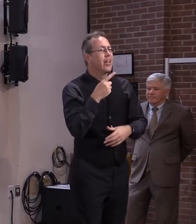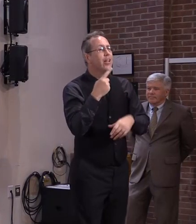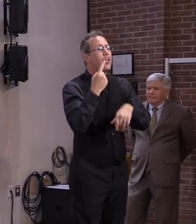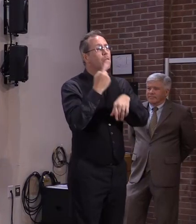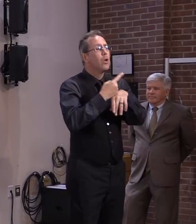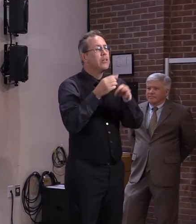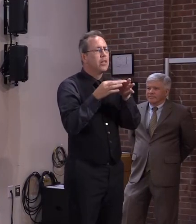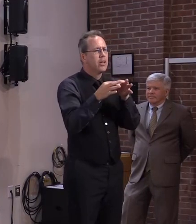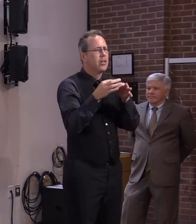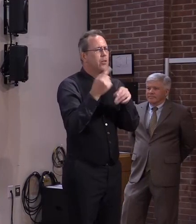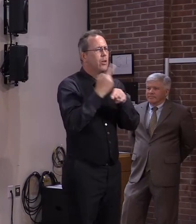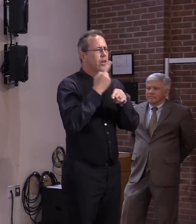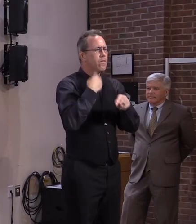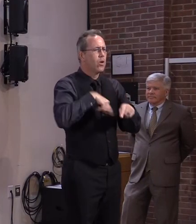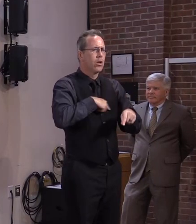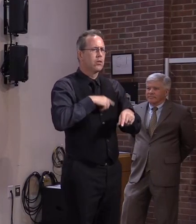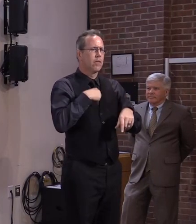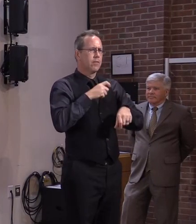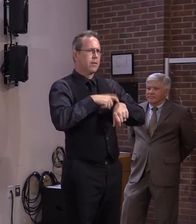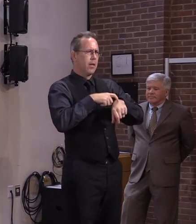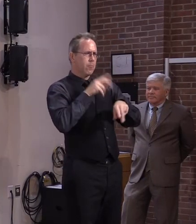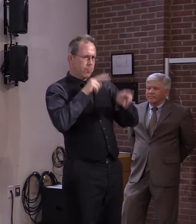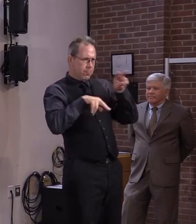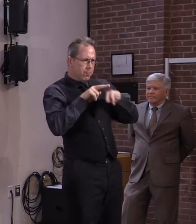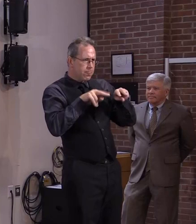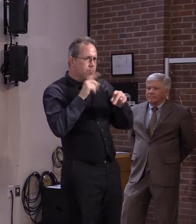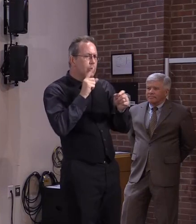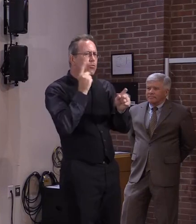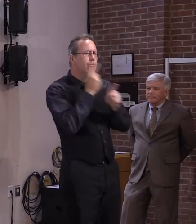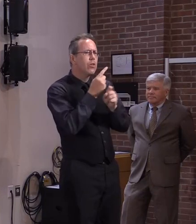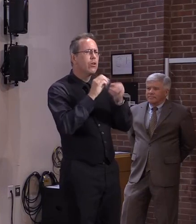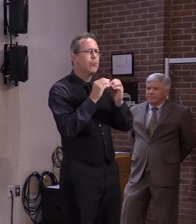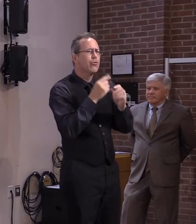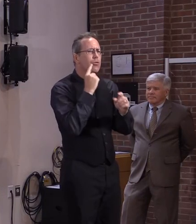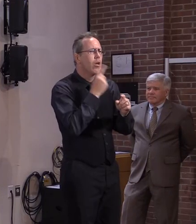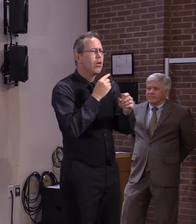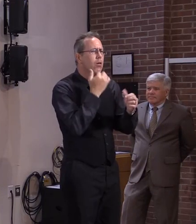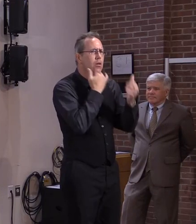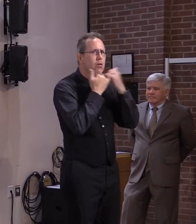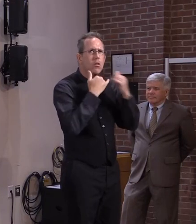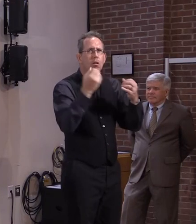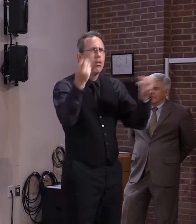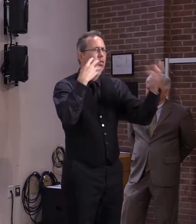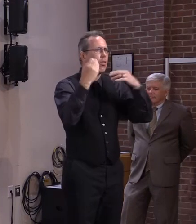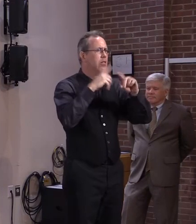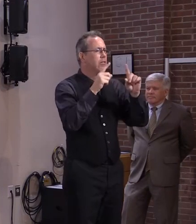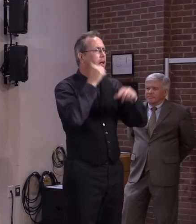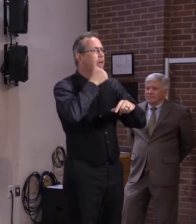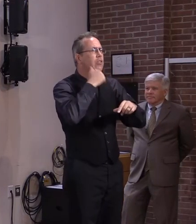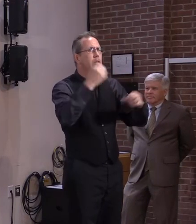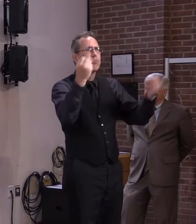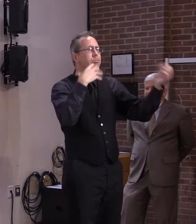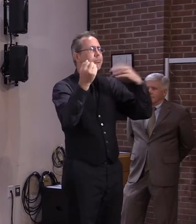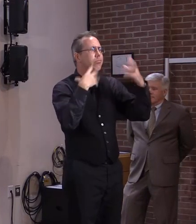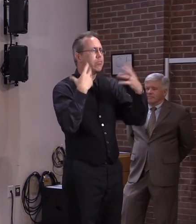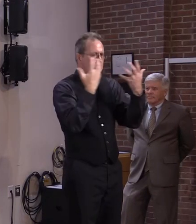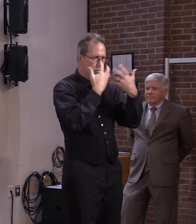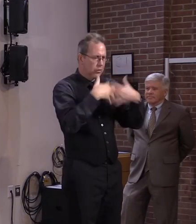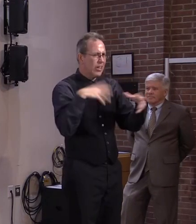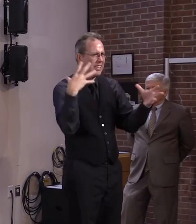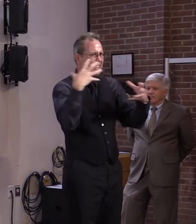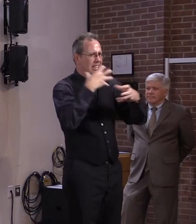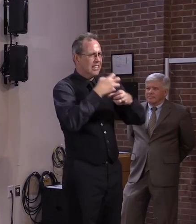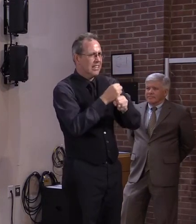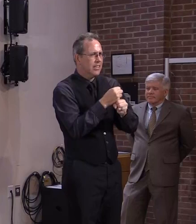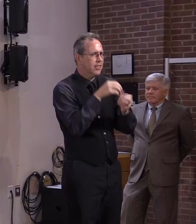sometimes 10,000 cases, you know, tests a day. So it's a lot of work for them to do. Certainly we want to do it as quickly as possible, but obviously we want it to be accurate